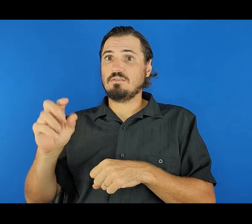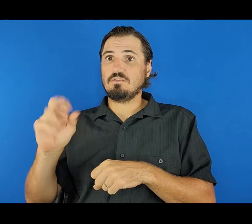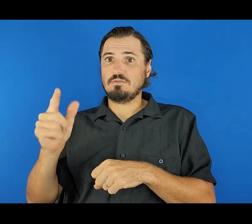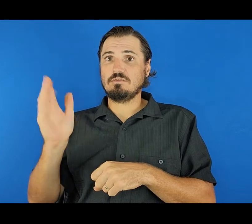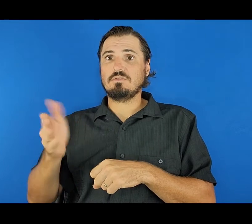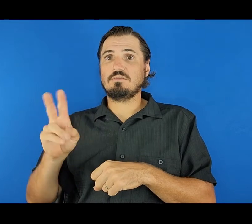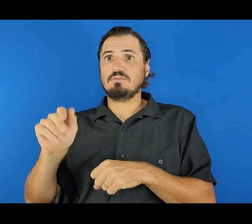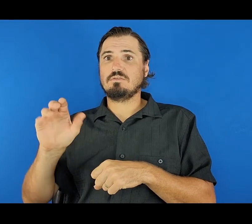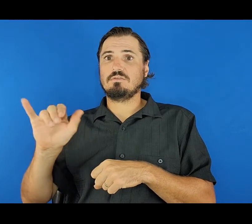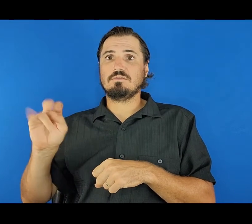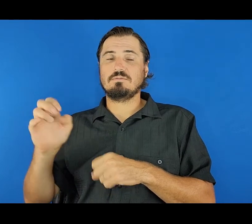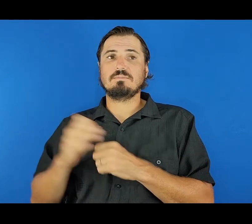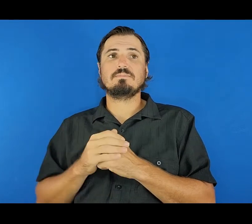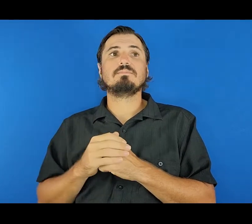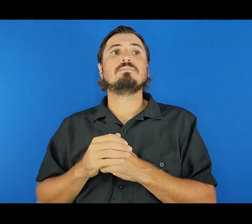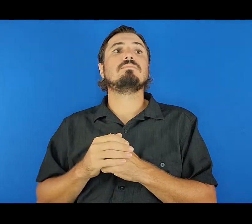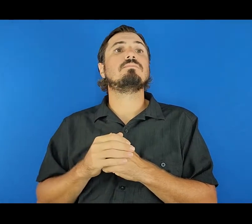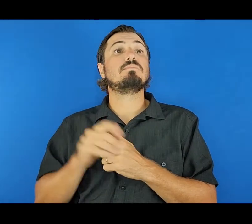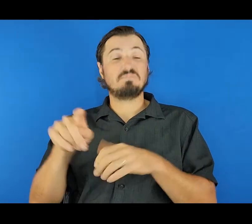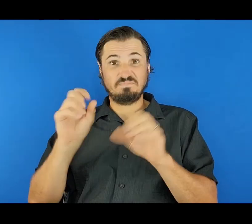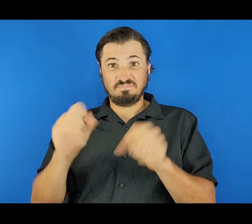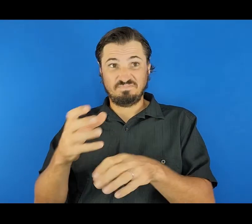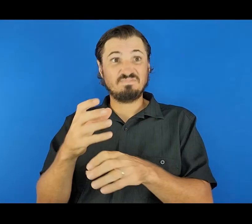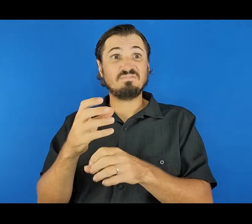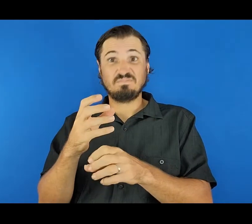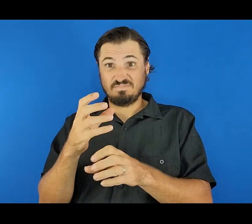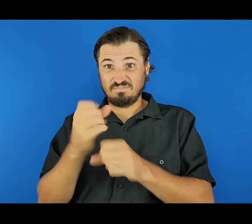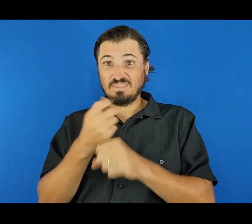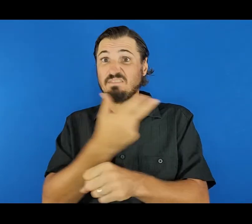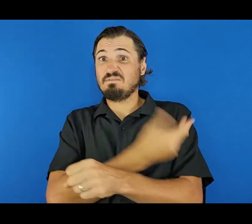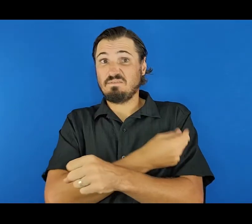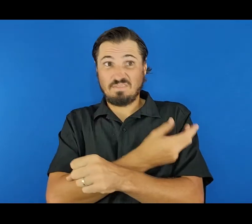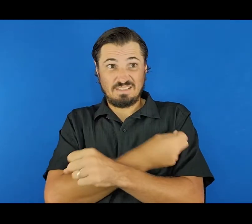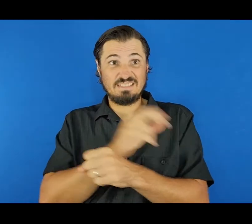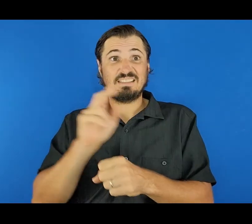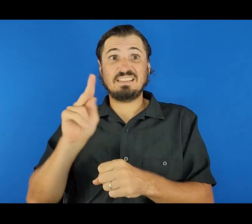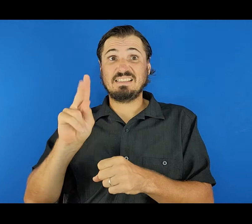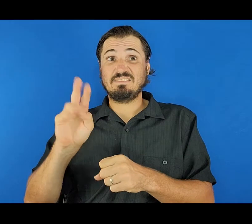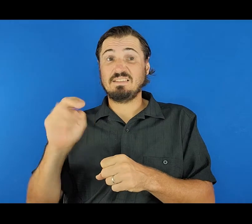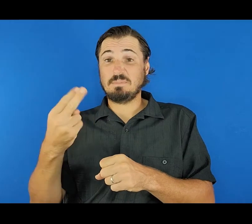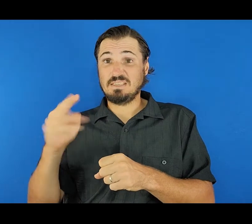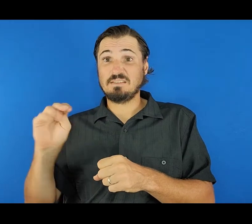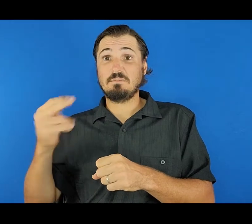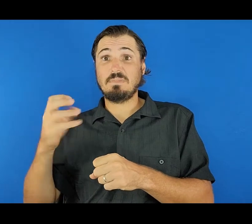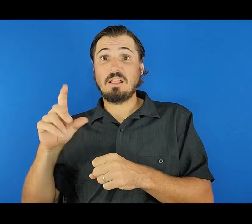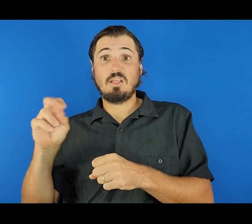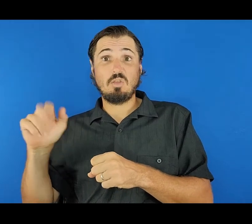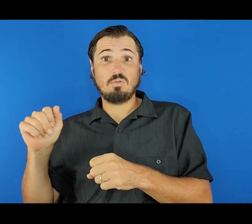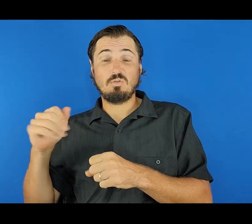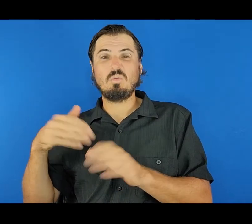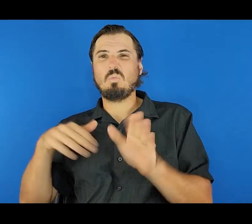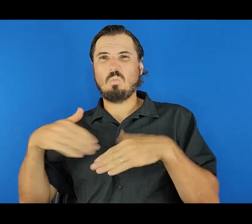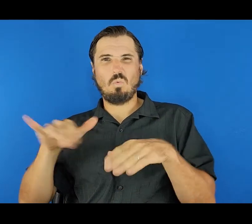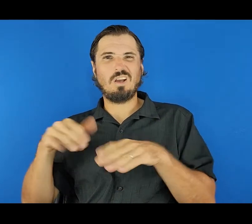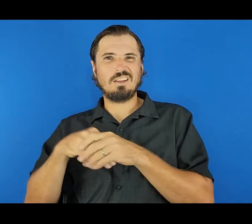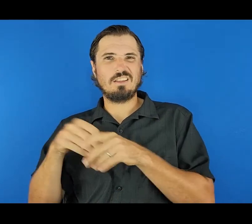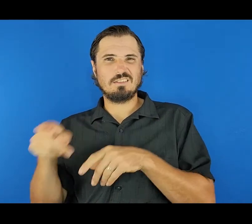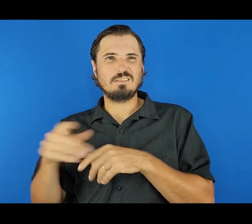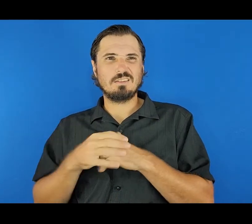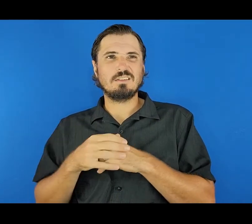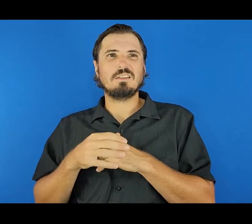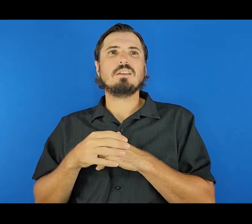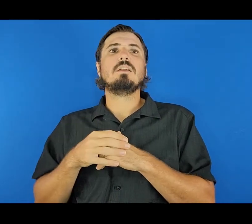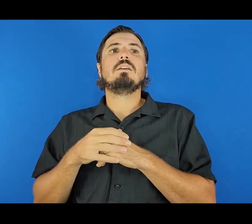wilcoxhealth.org/vaccine. First and second doses of vaccine, as well as Pfizer boosters, will also be available at KVMH and Mahilona Hospital by walk-in